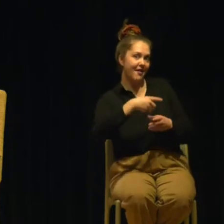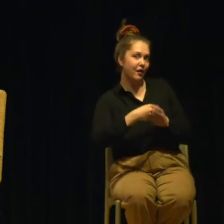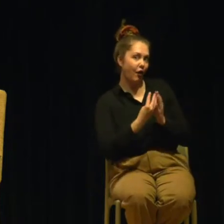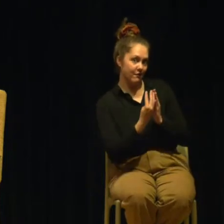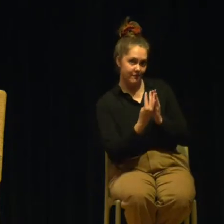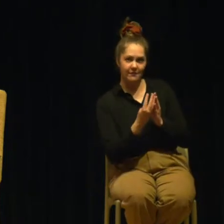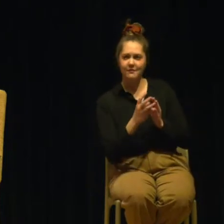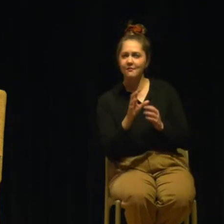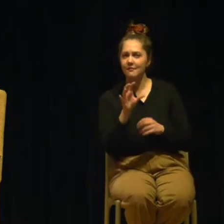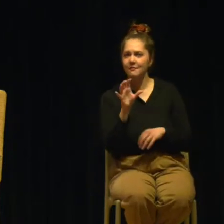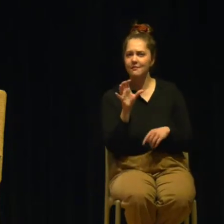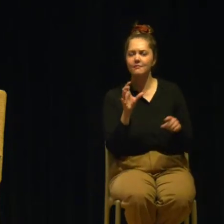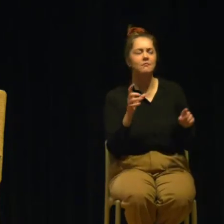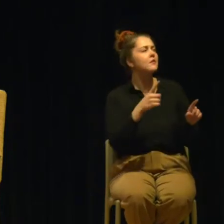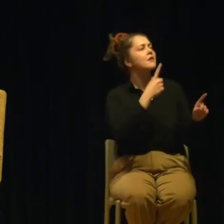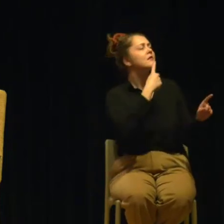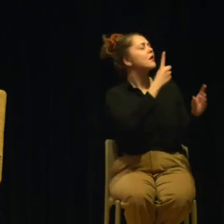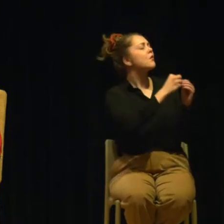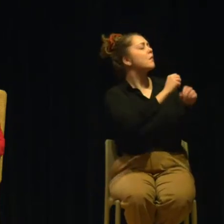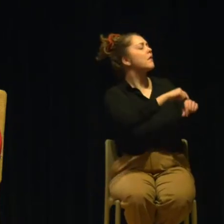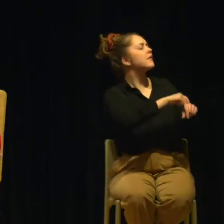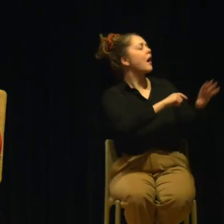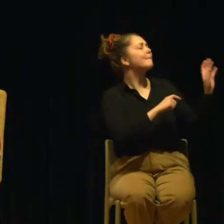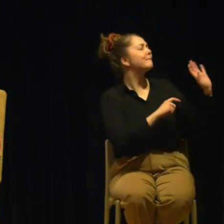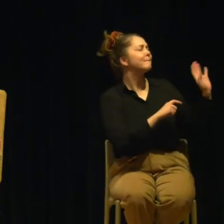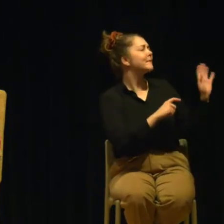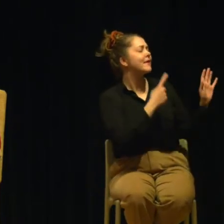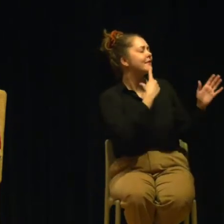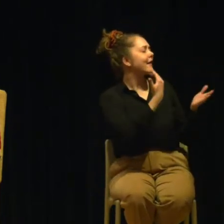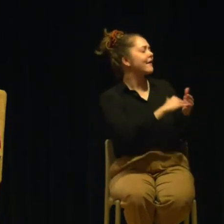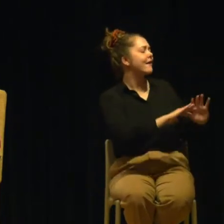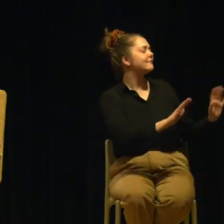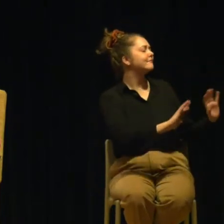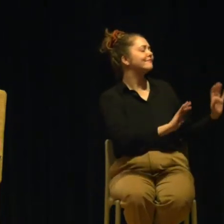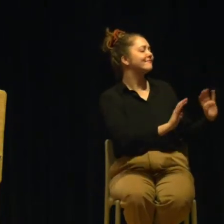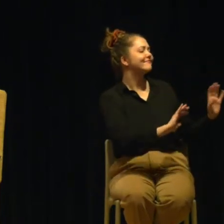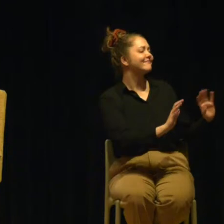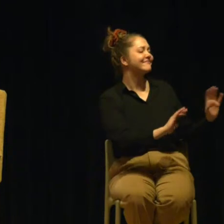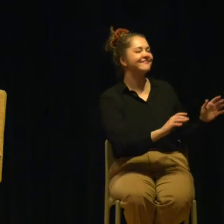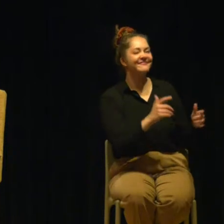be the beginning of the end. Say that one more time. This is a card playing crowd here. Say that.